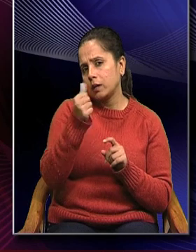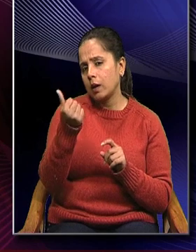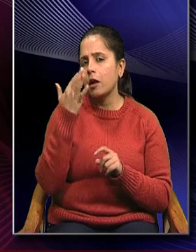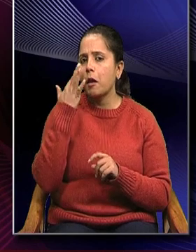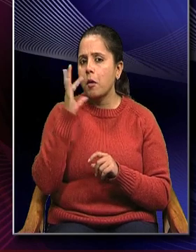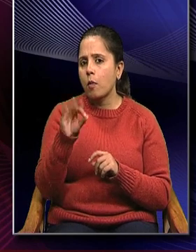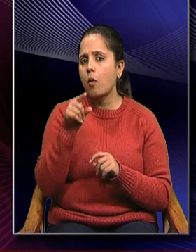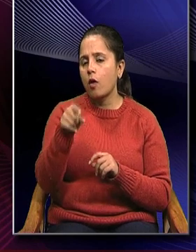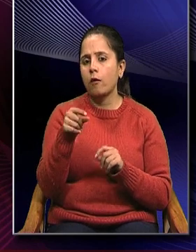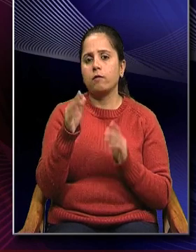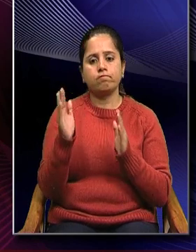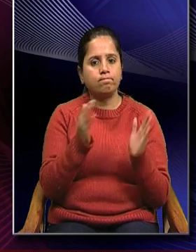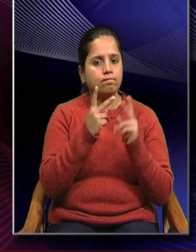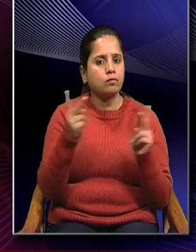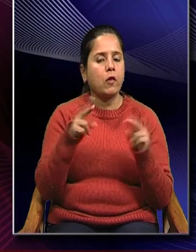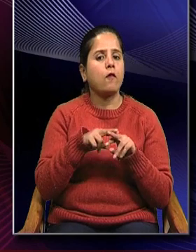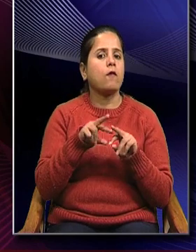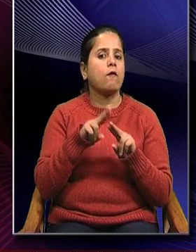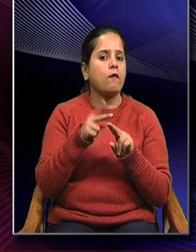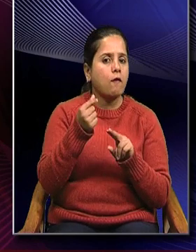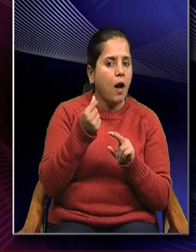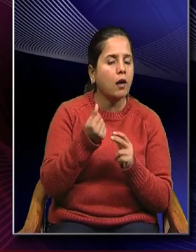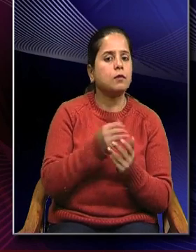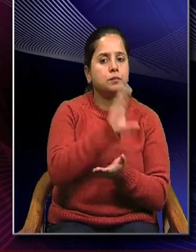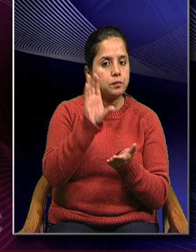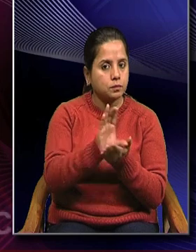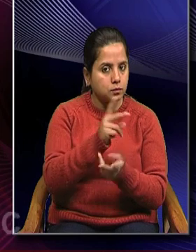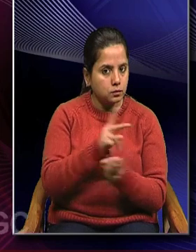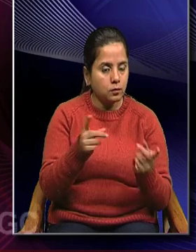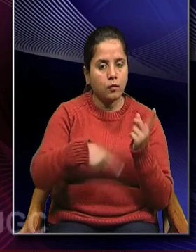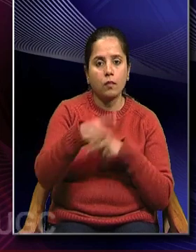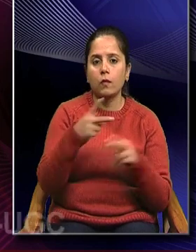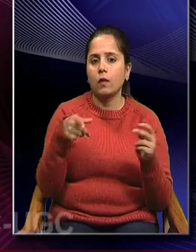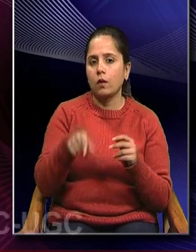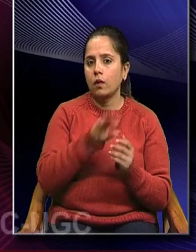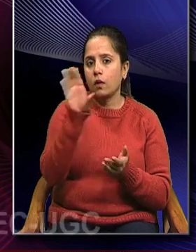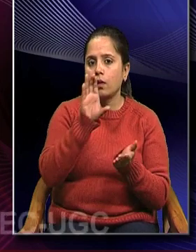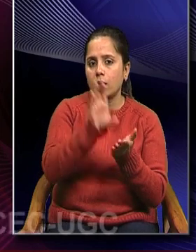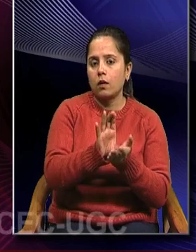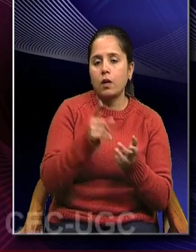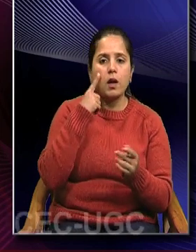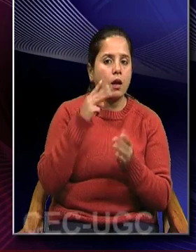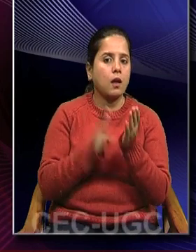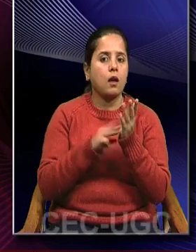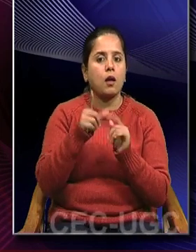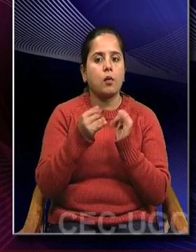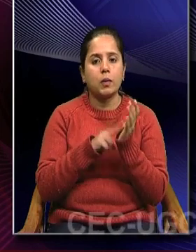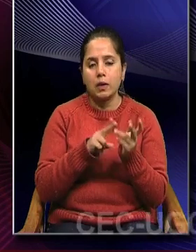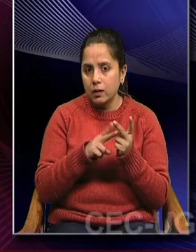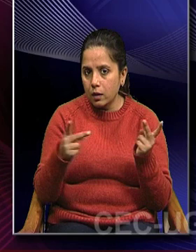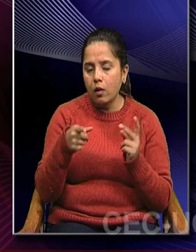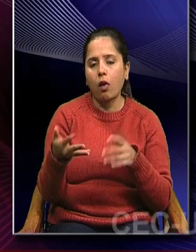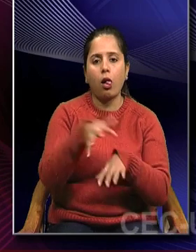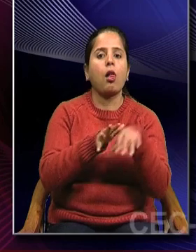important phase was the phase of the finance capitalism, where we find that the stages of capitalism and imperialism could overlap as